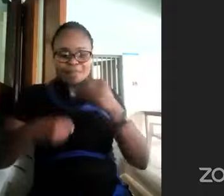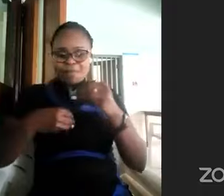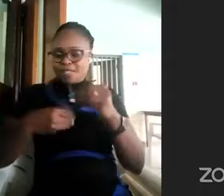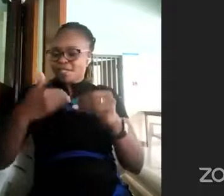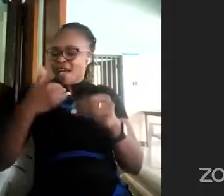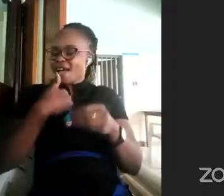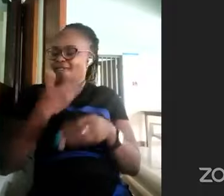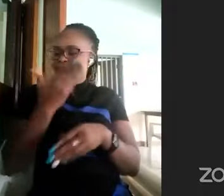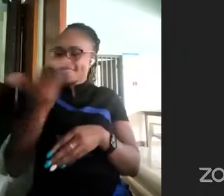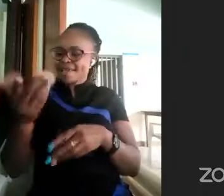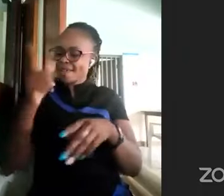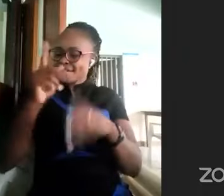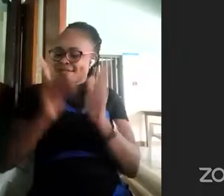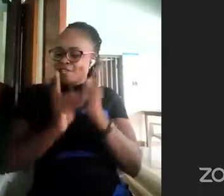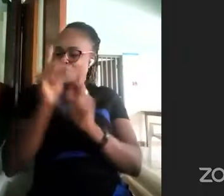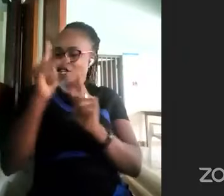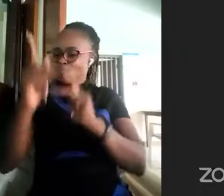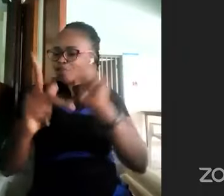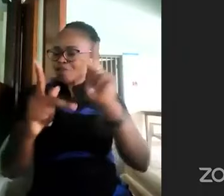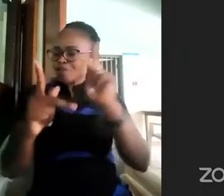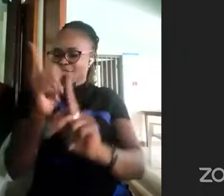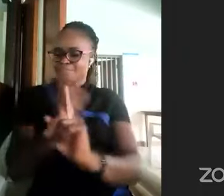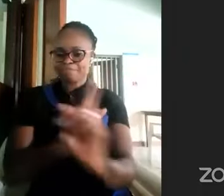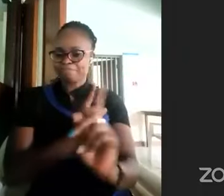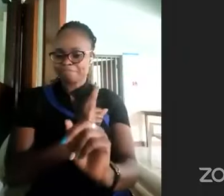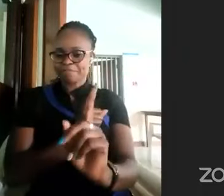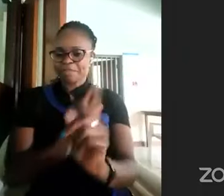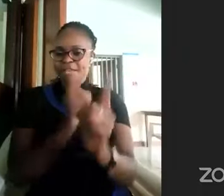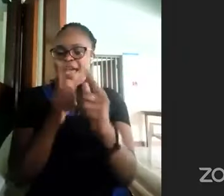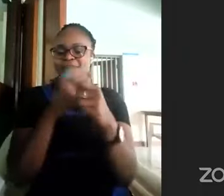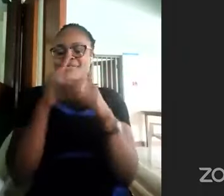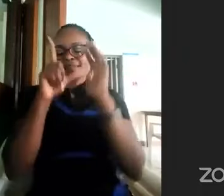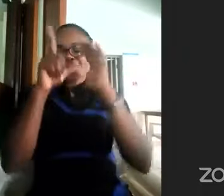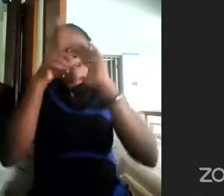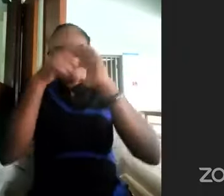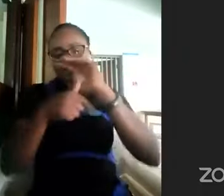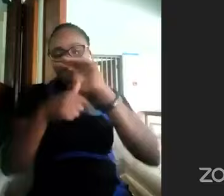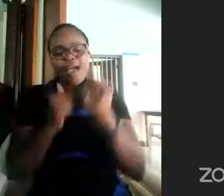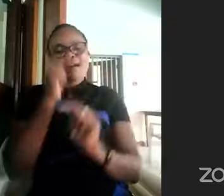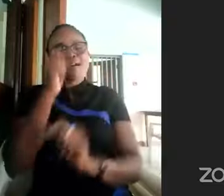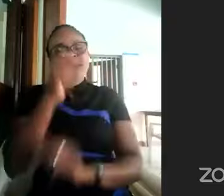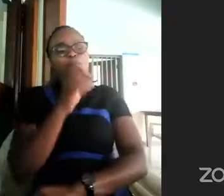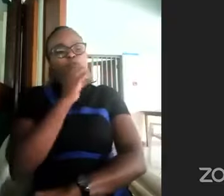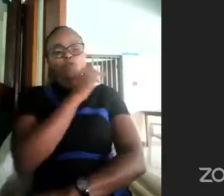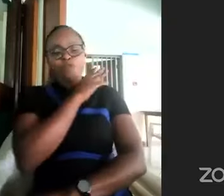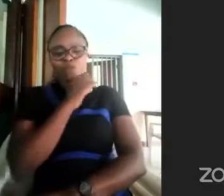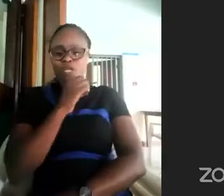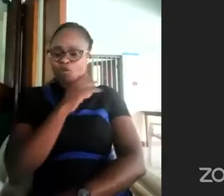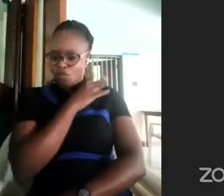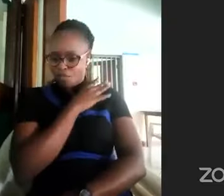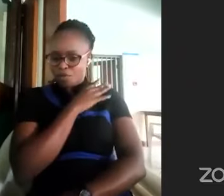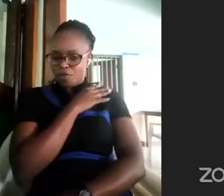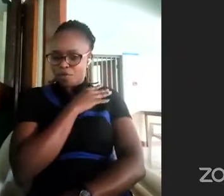come at the end of it, but now, not there when now, for example, during the budget processes, were we there to talk